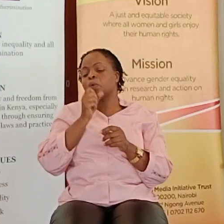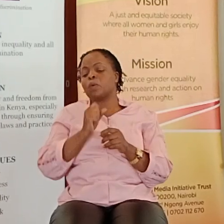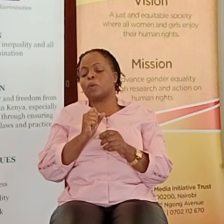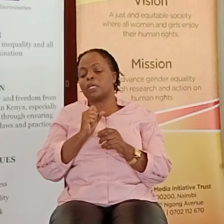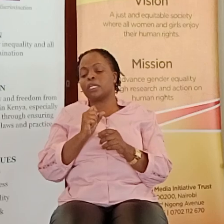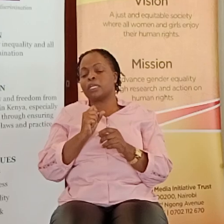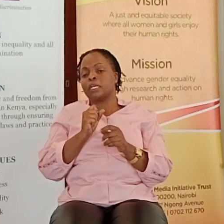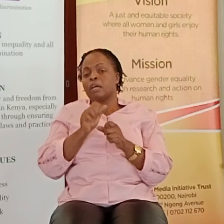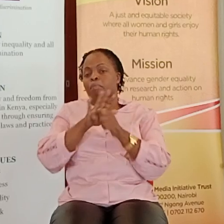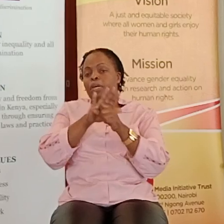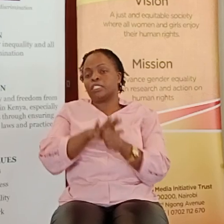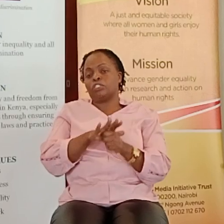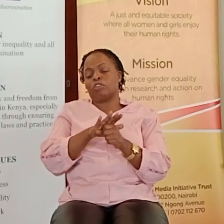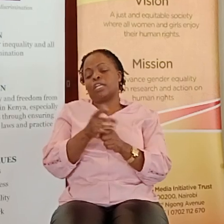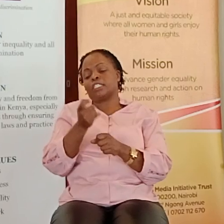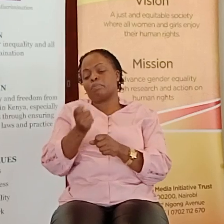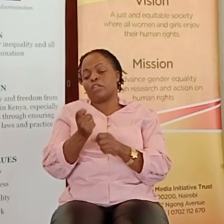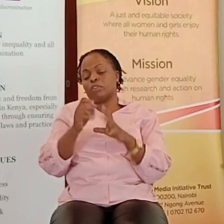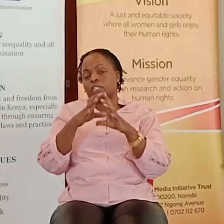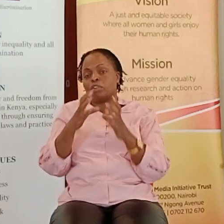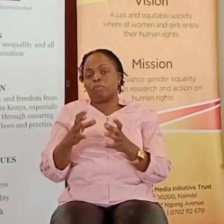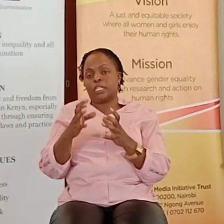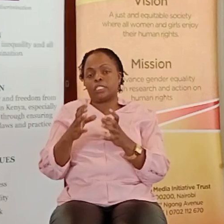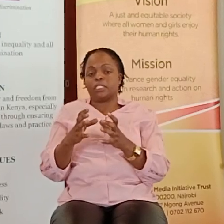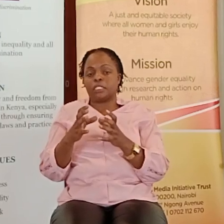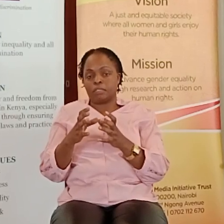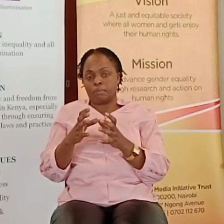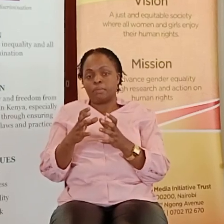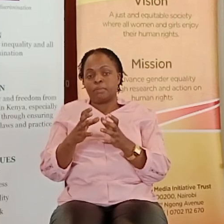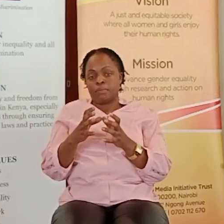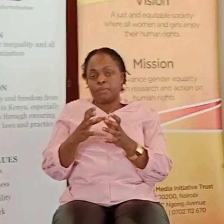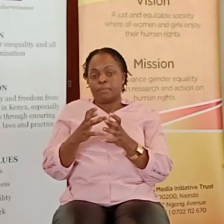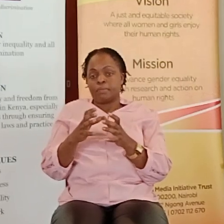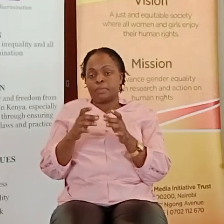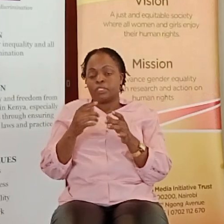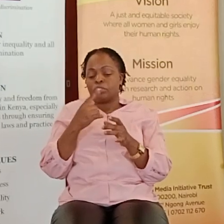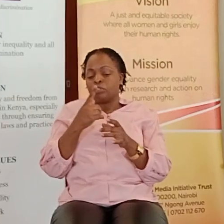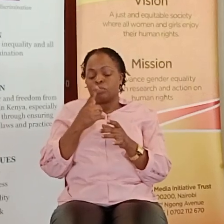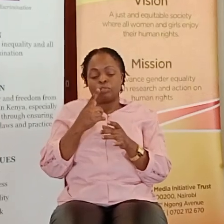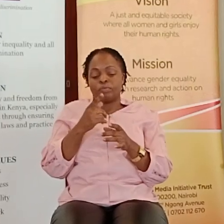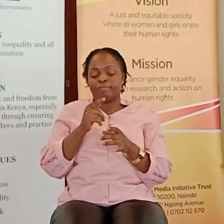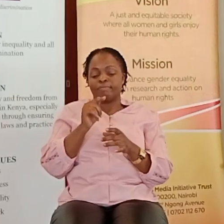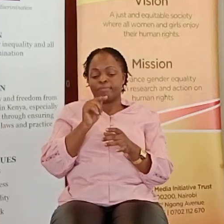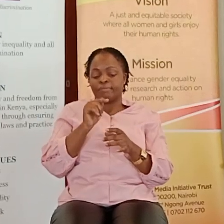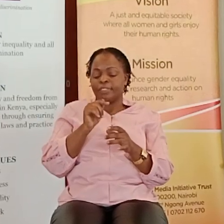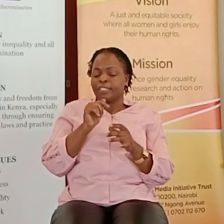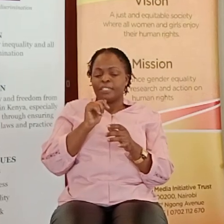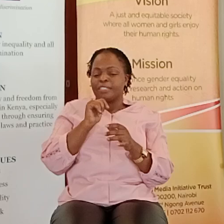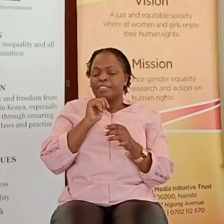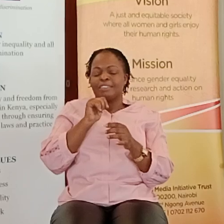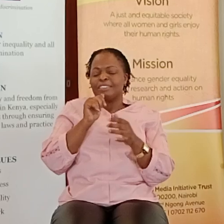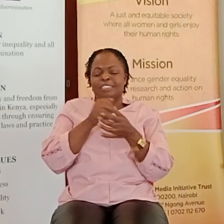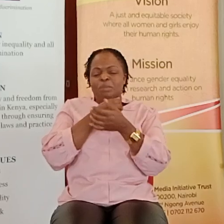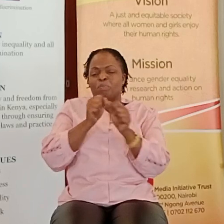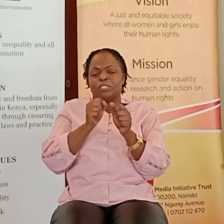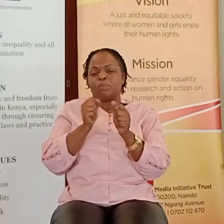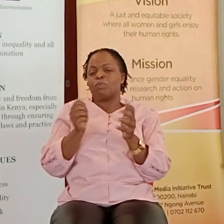as the minority and marginalized groups. So because it's not been possible to bring all of them on the